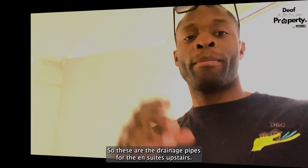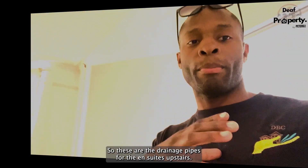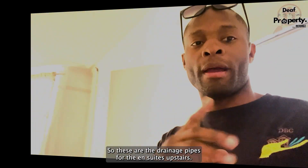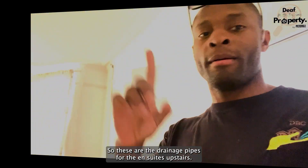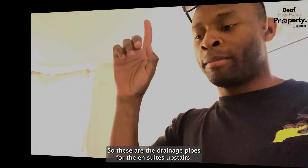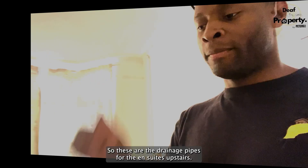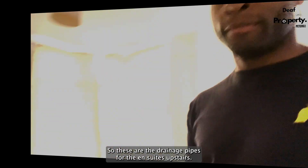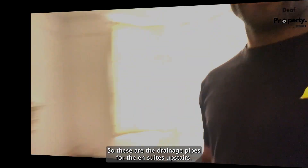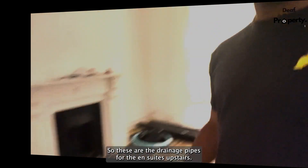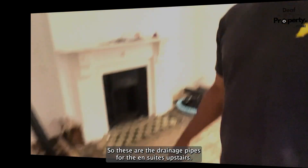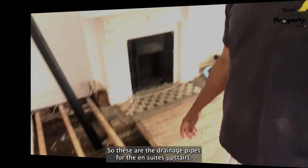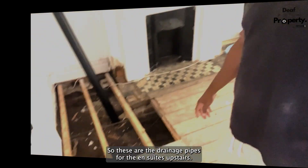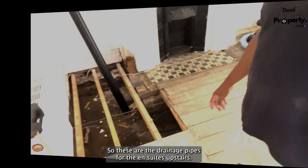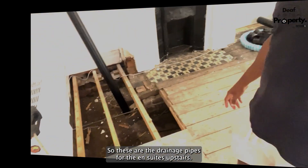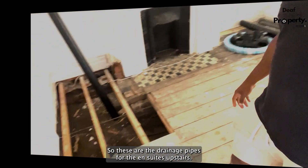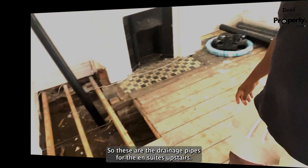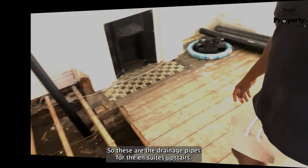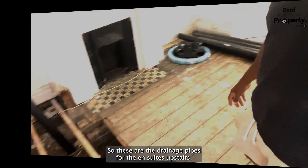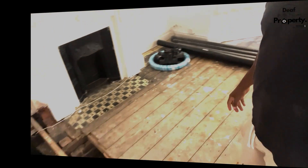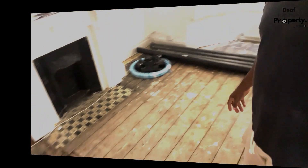So these are the drainage pipes for the en-suites upstairs.